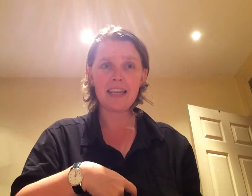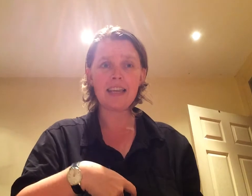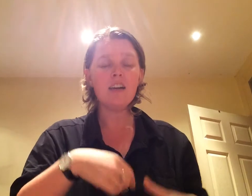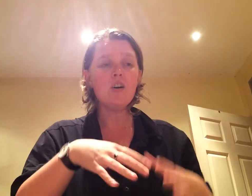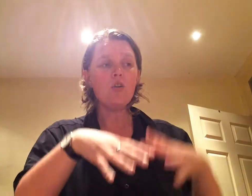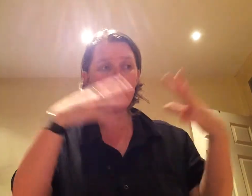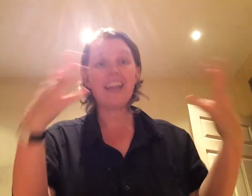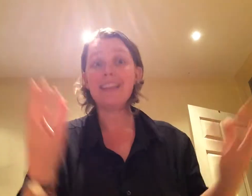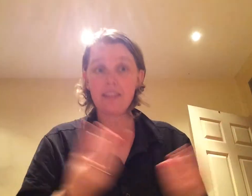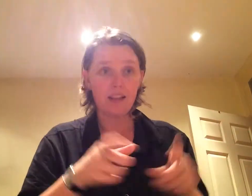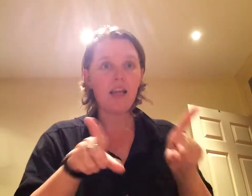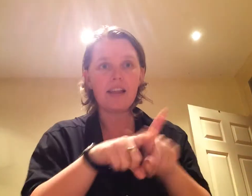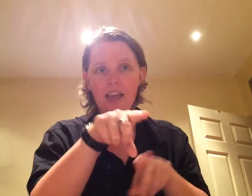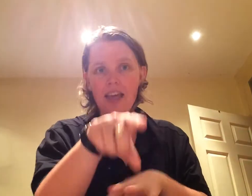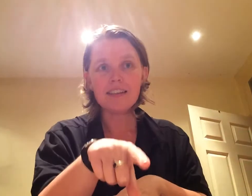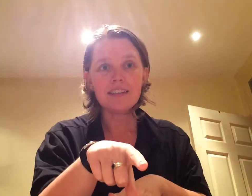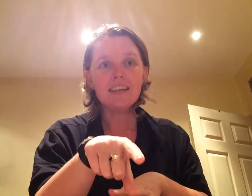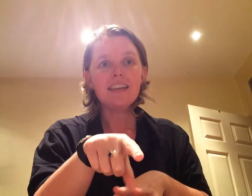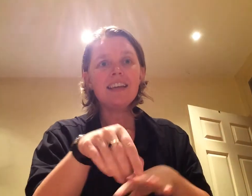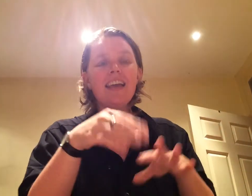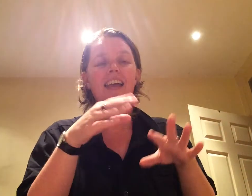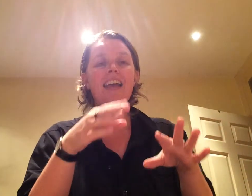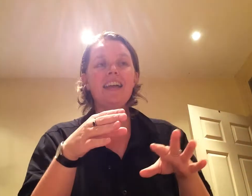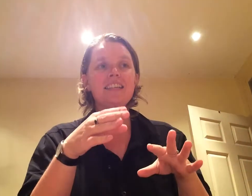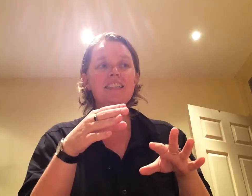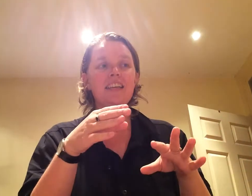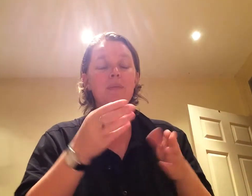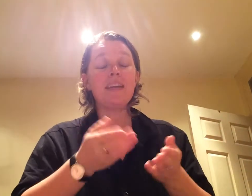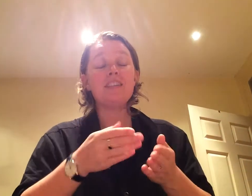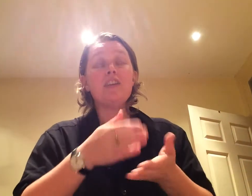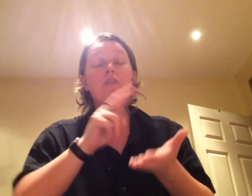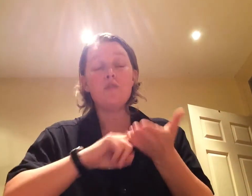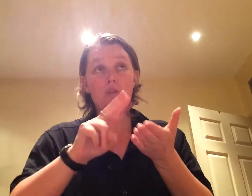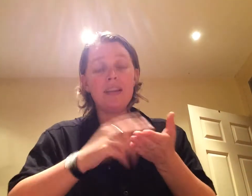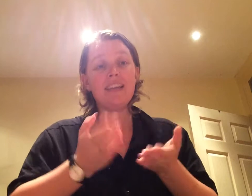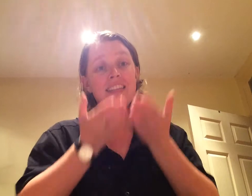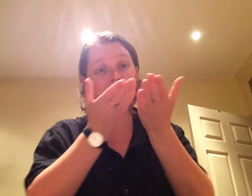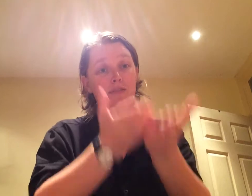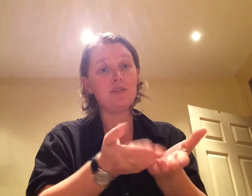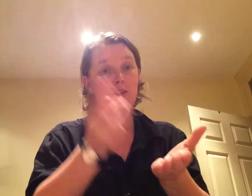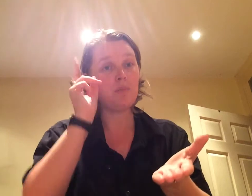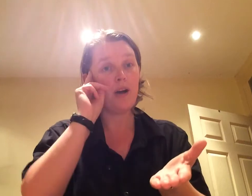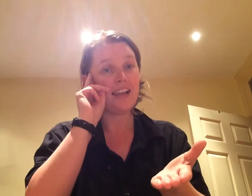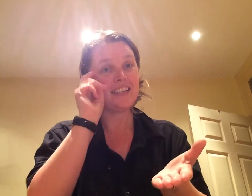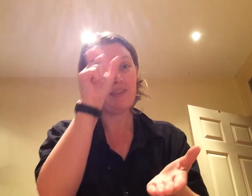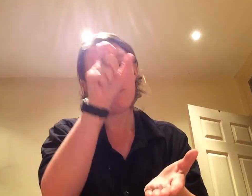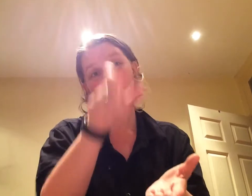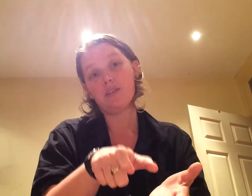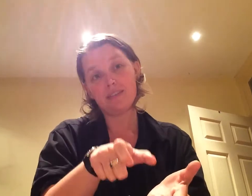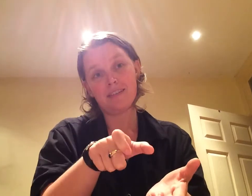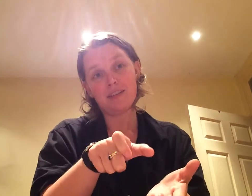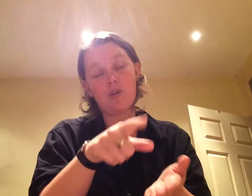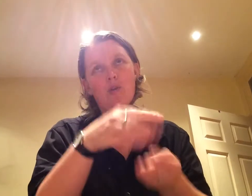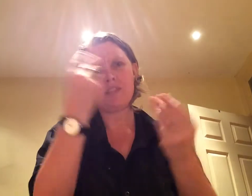personality or anything like that, and it's given to you by a deaf person or someone